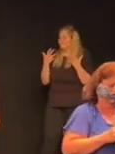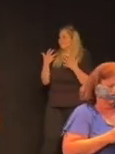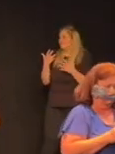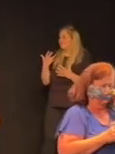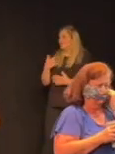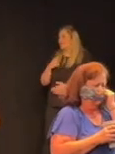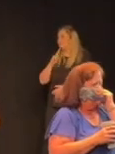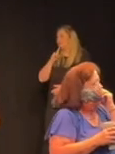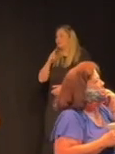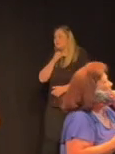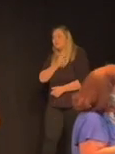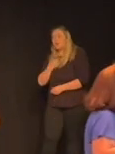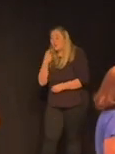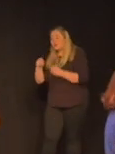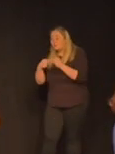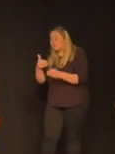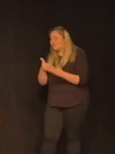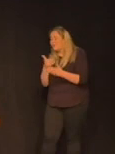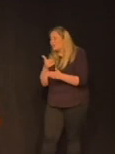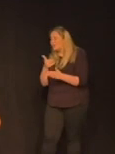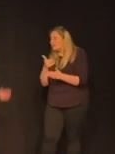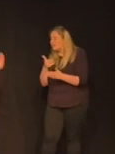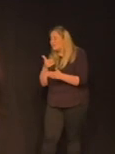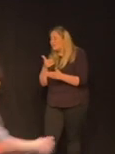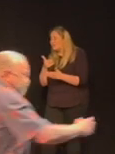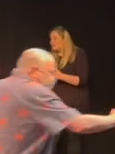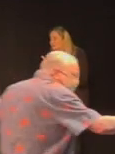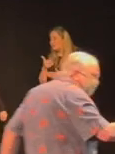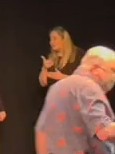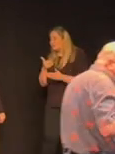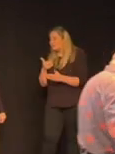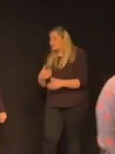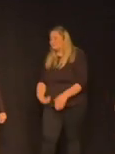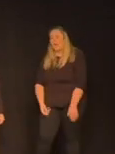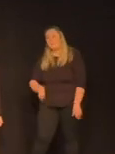I really am sorry about before. Well, I should hope so.